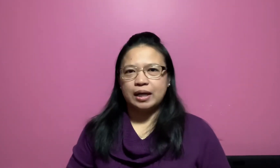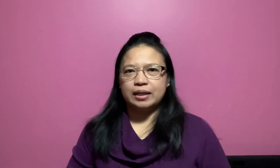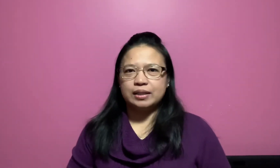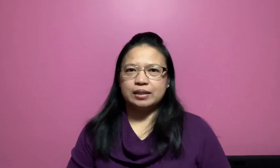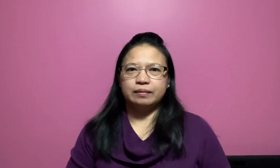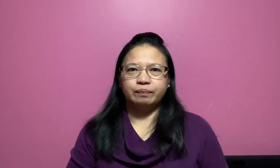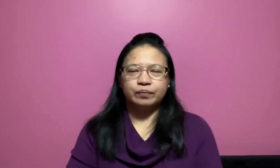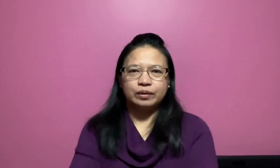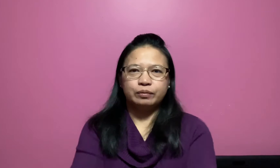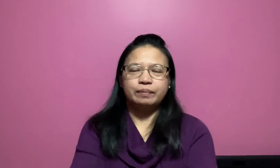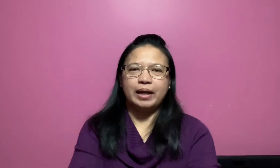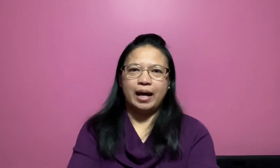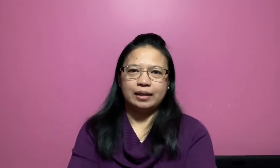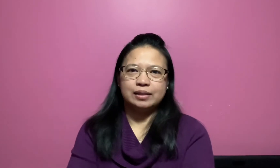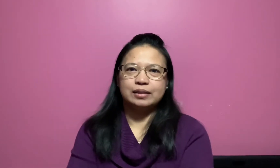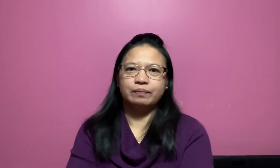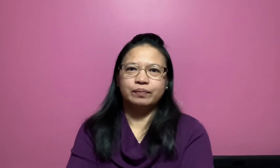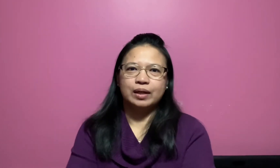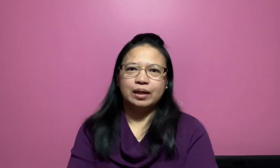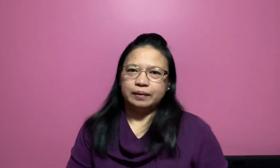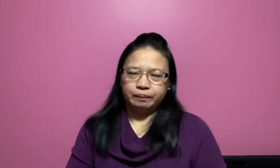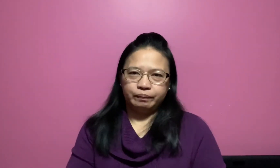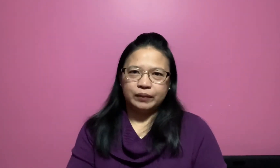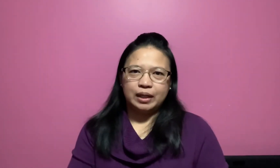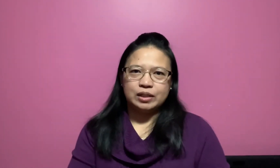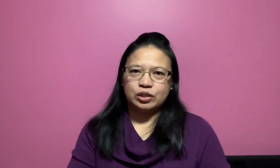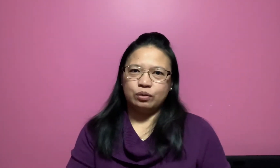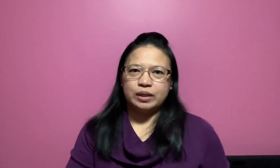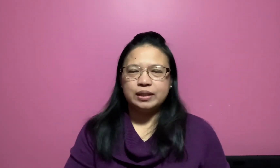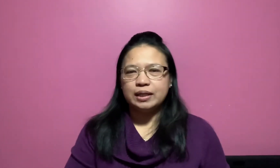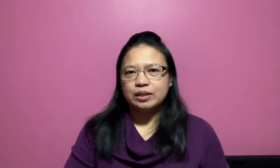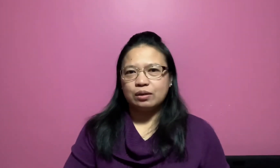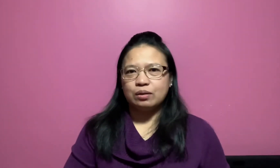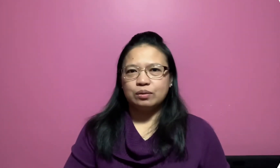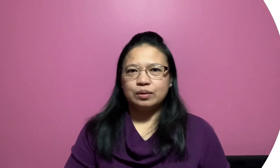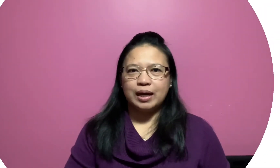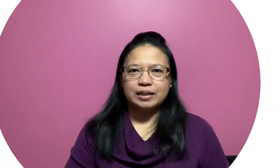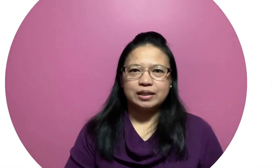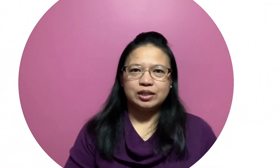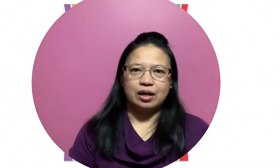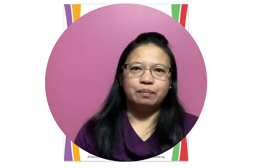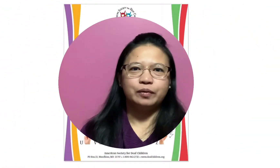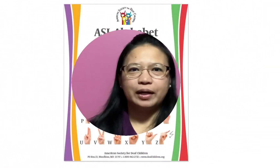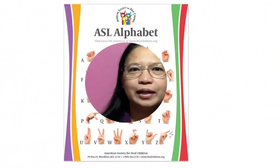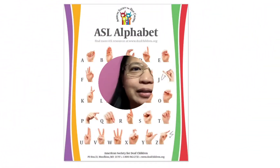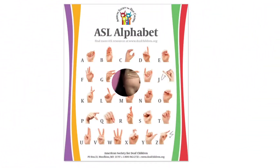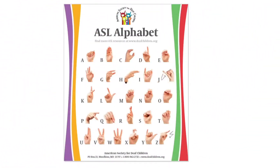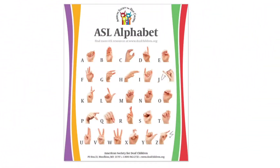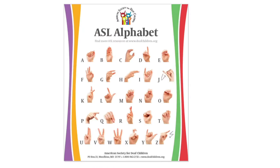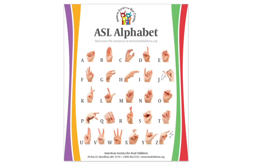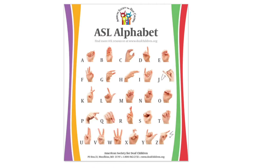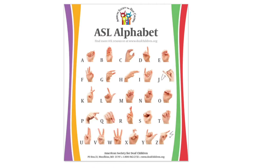signs with my hands. It's so easy, so let's jump right in.